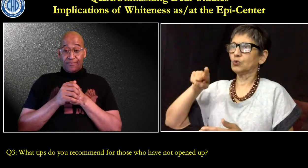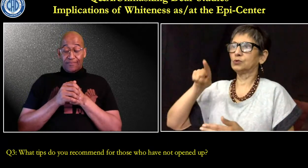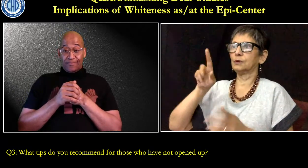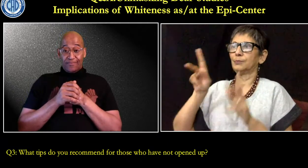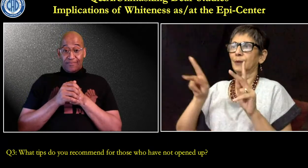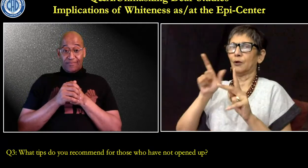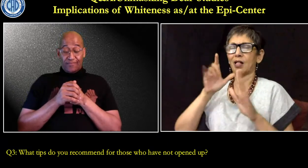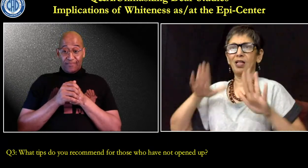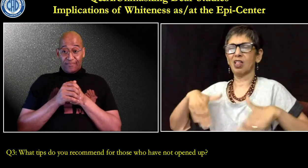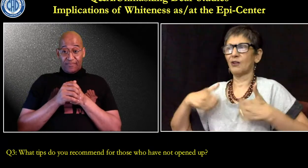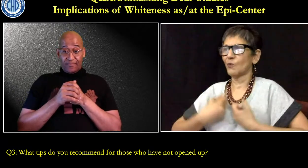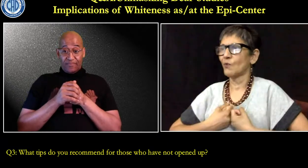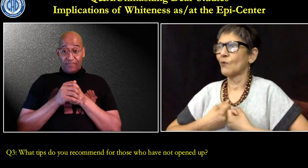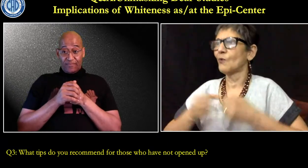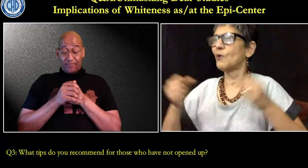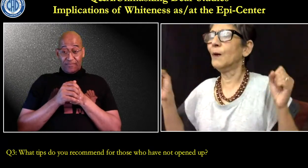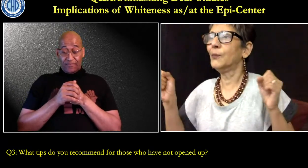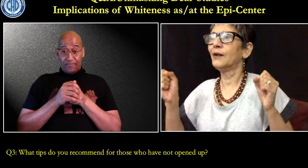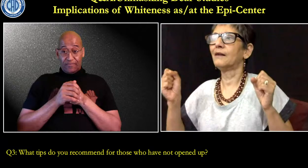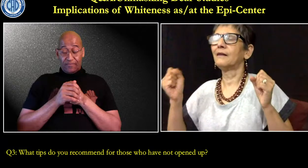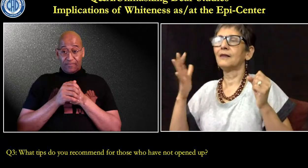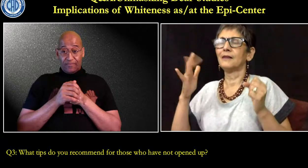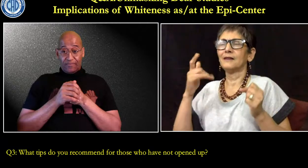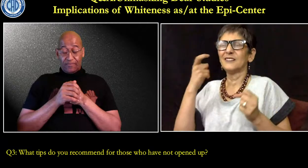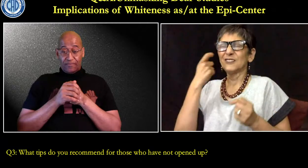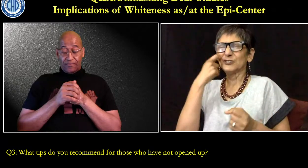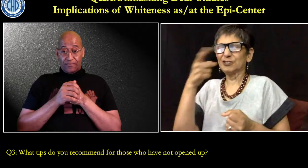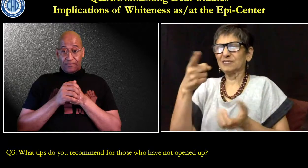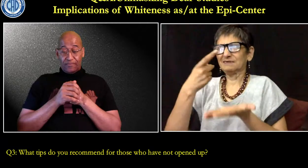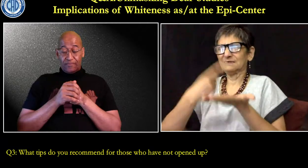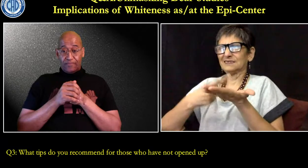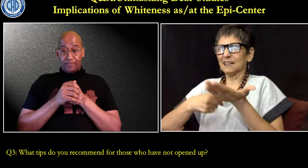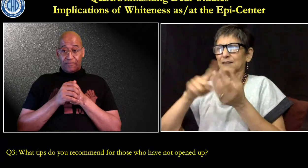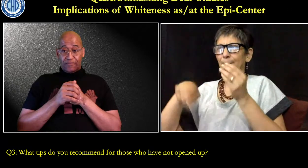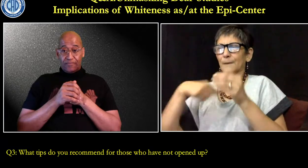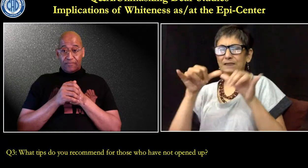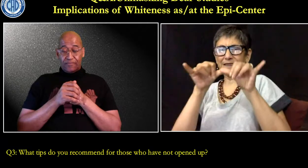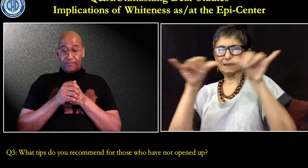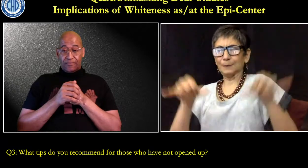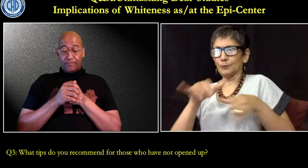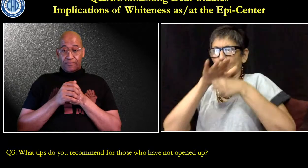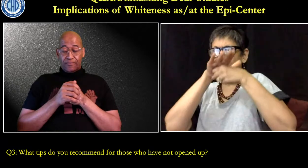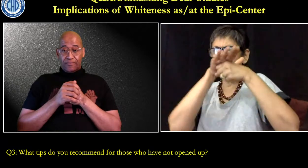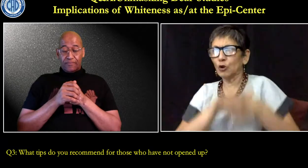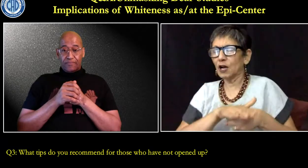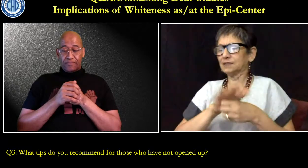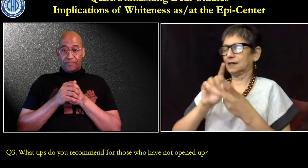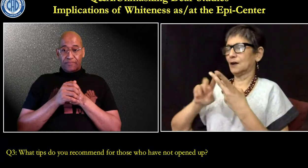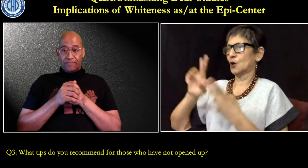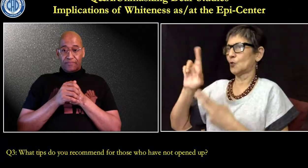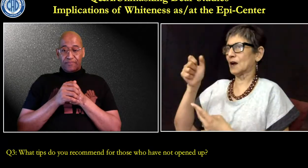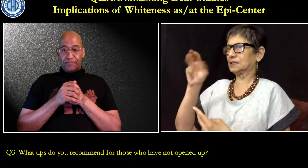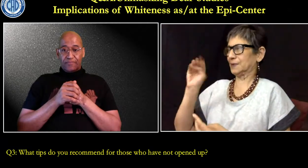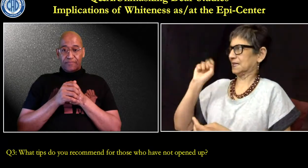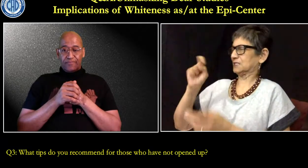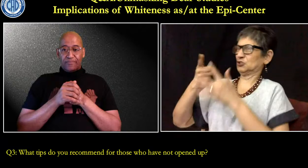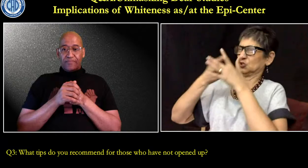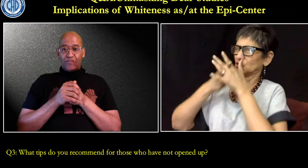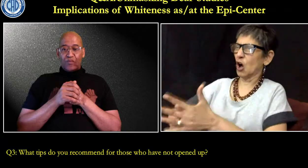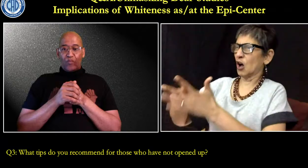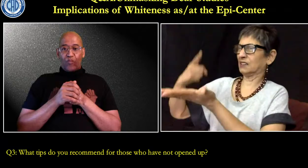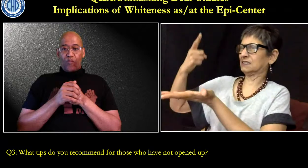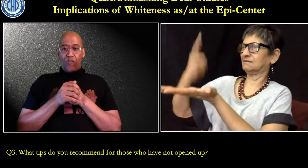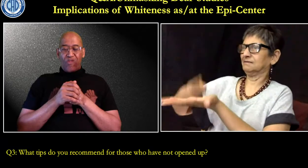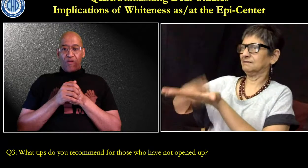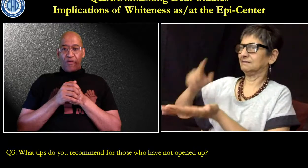Okay. What tips do you recommend for those who have yet to open up? You were just discussing the